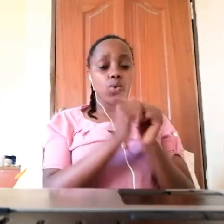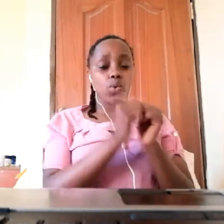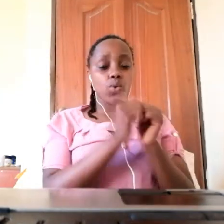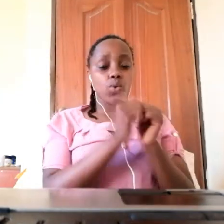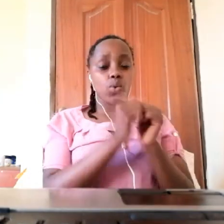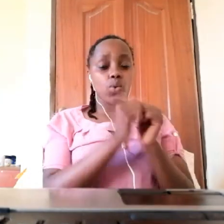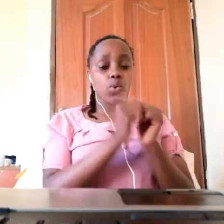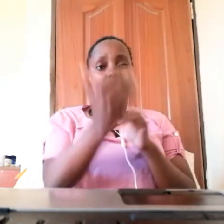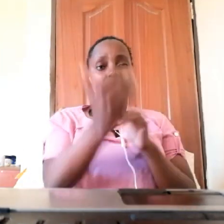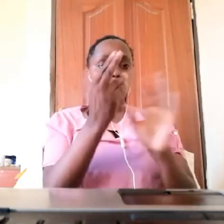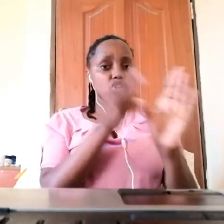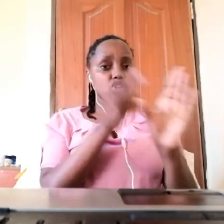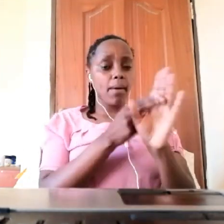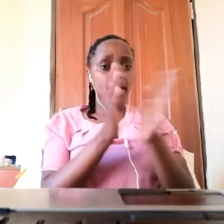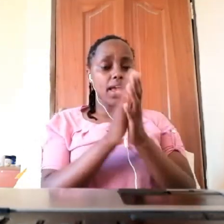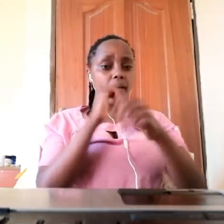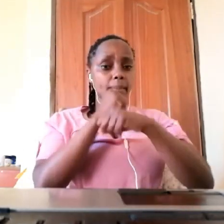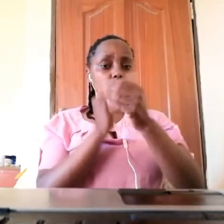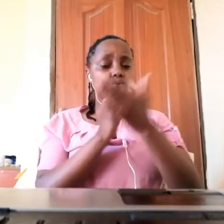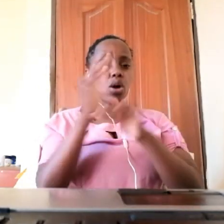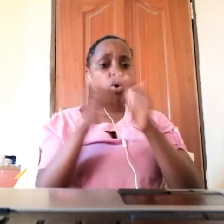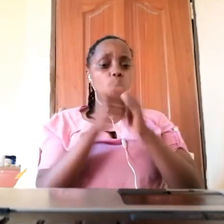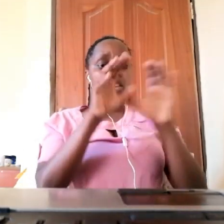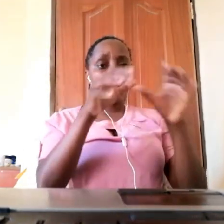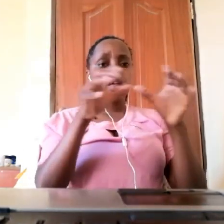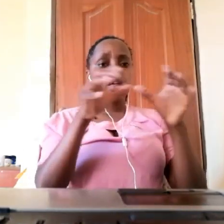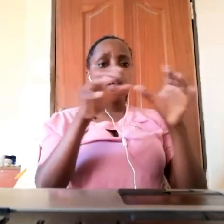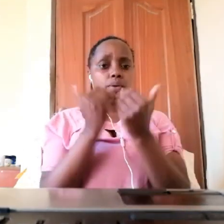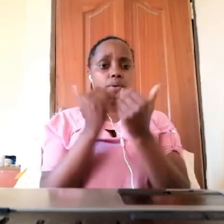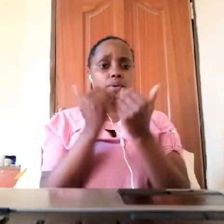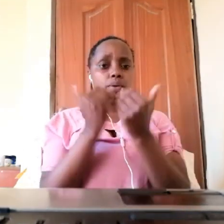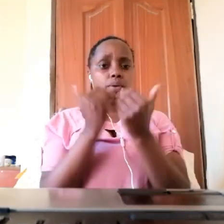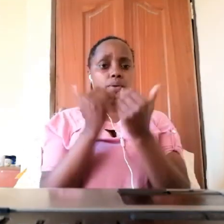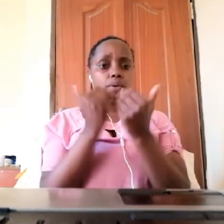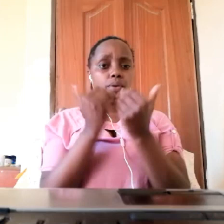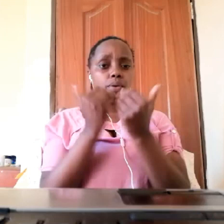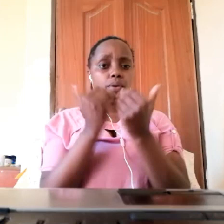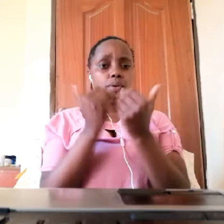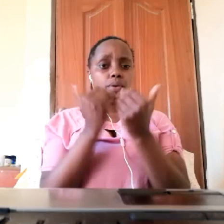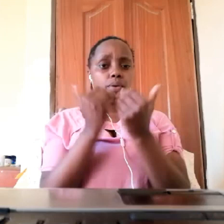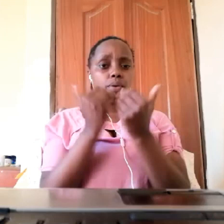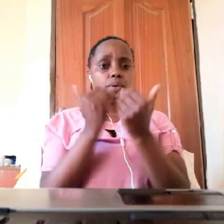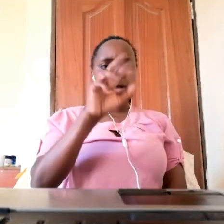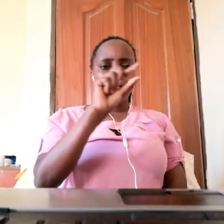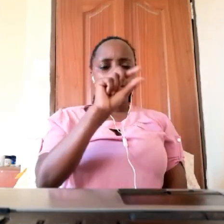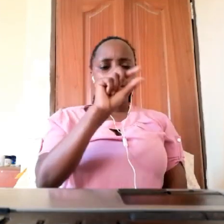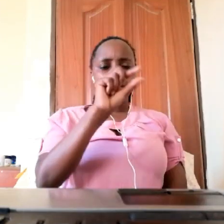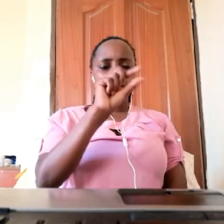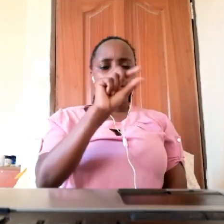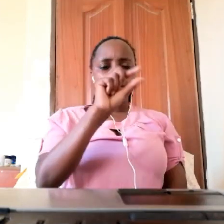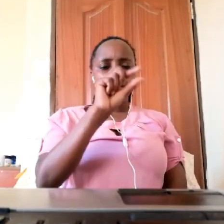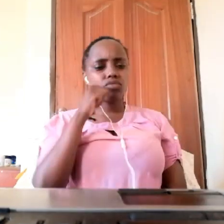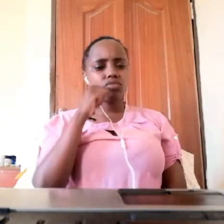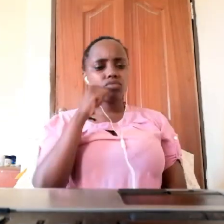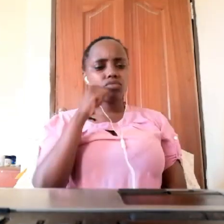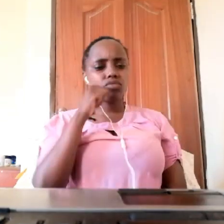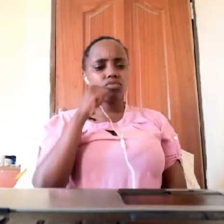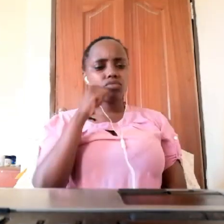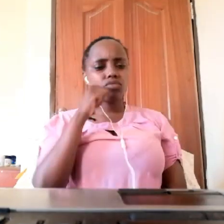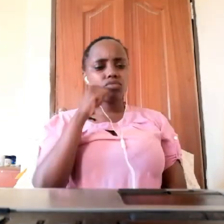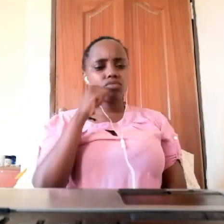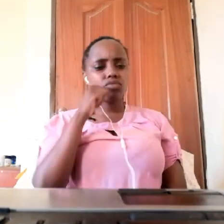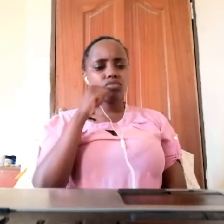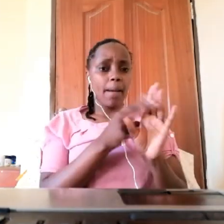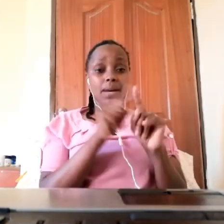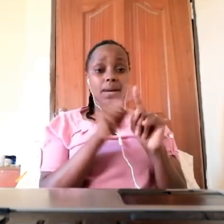straight away starting with the issue of child participation and ensuring that all categories of children are reached. Margaret, you gave us very good insights